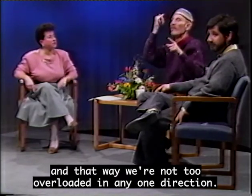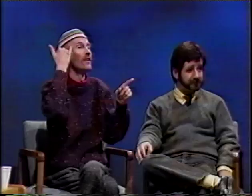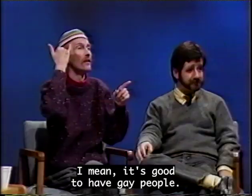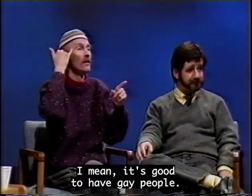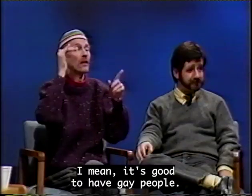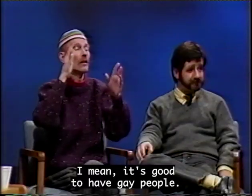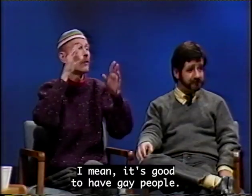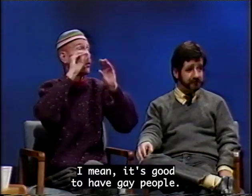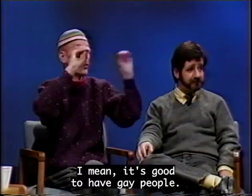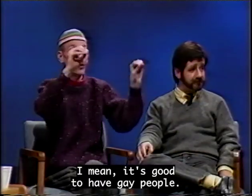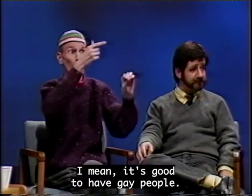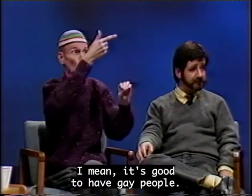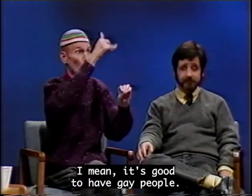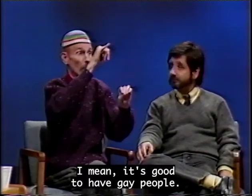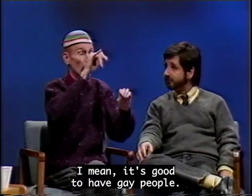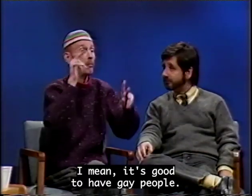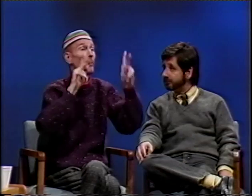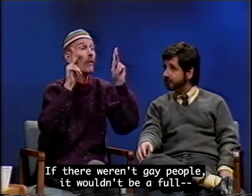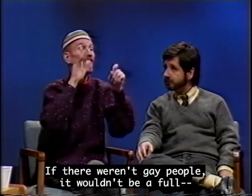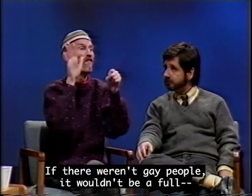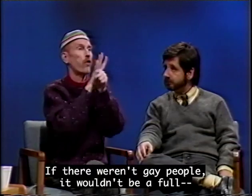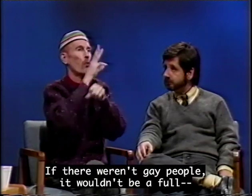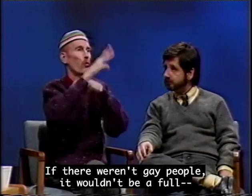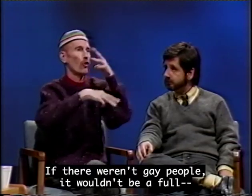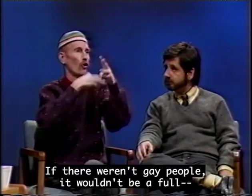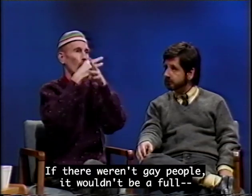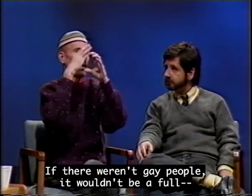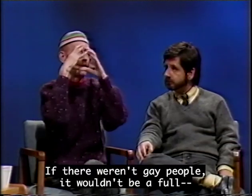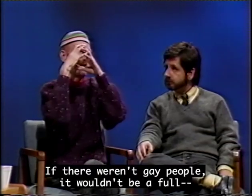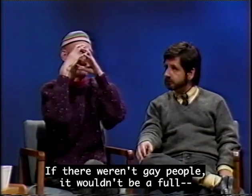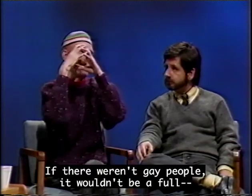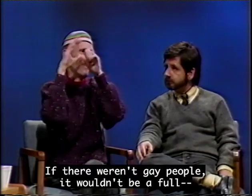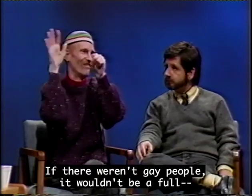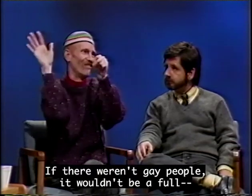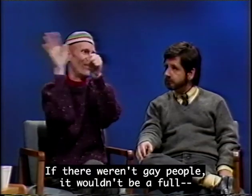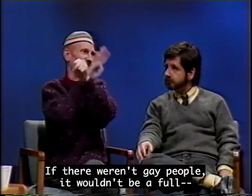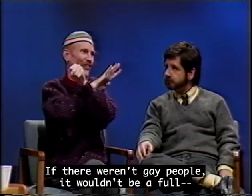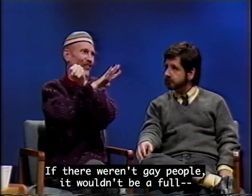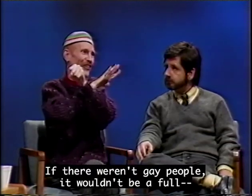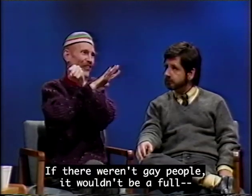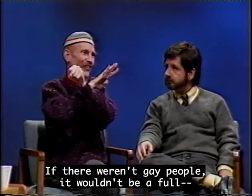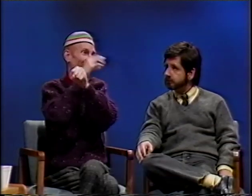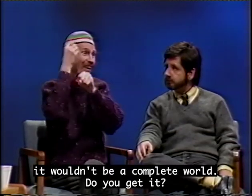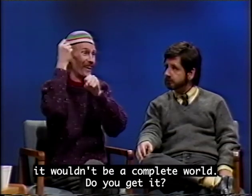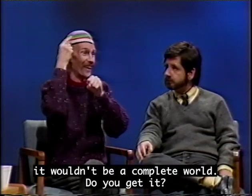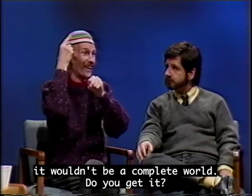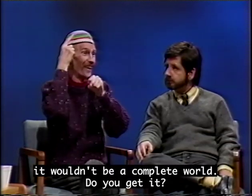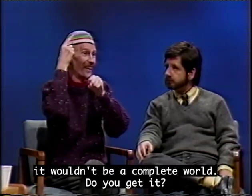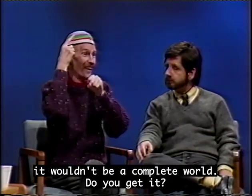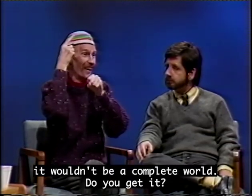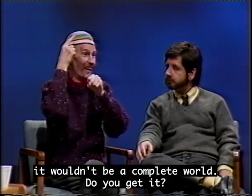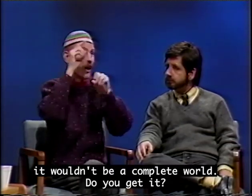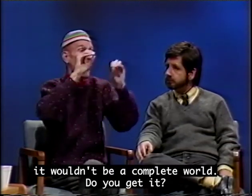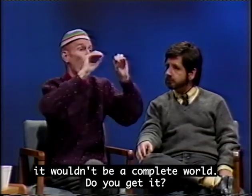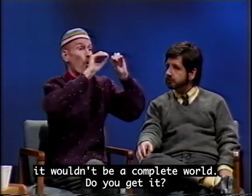I mean, it's good to have gay people. If there weren't gay people, it wouldn't be a complete world. Do you